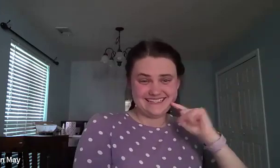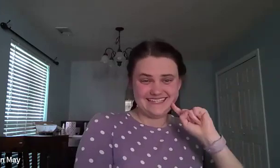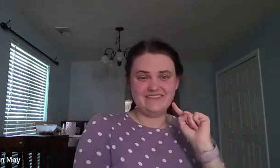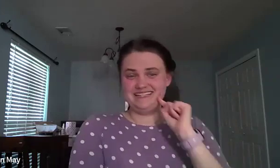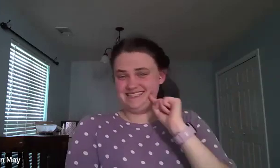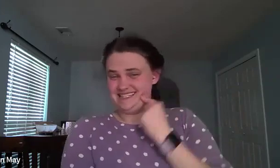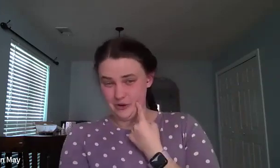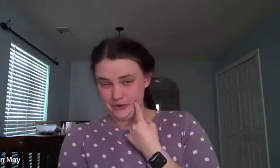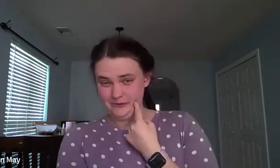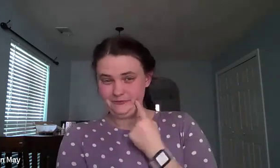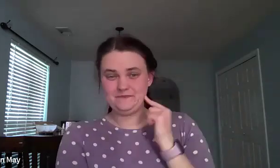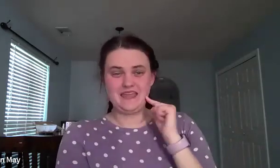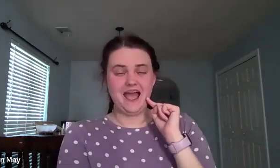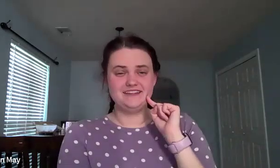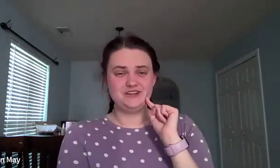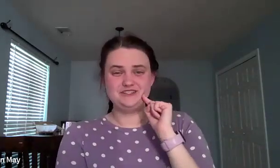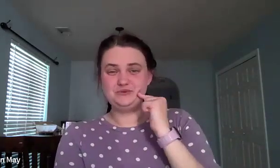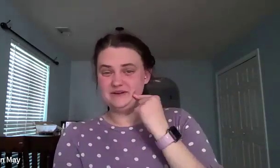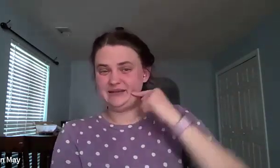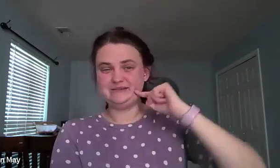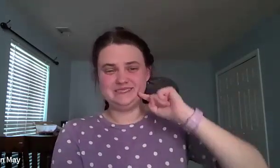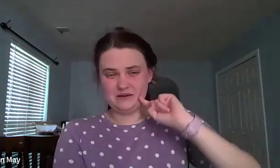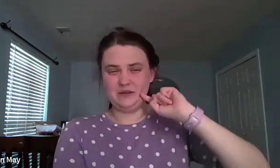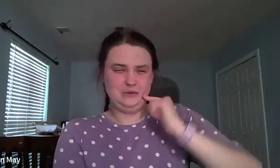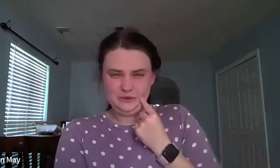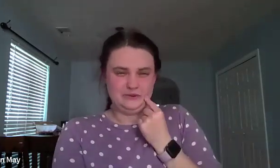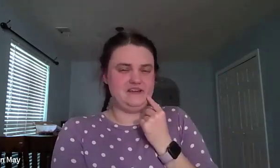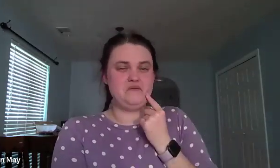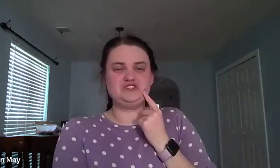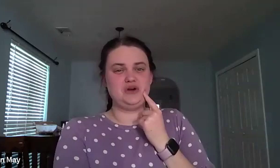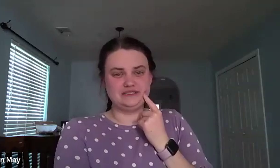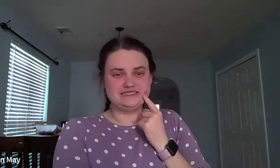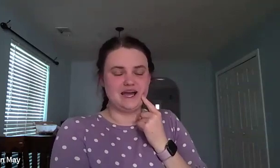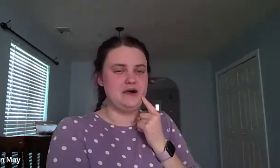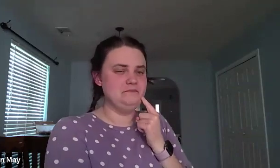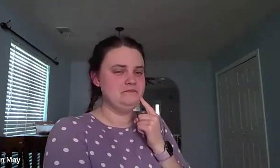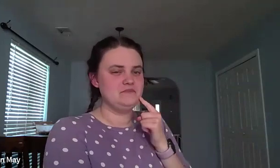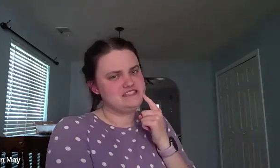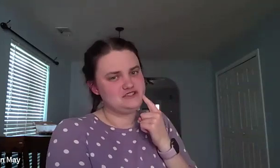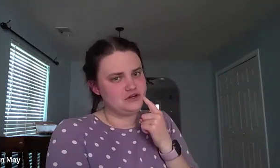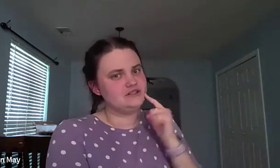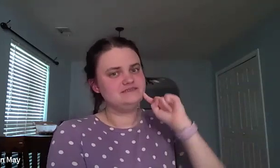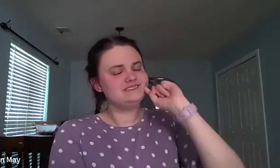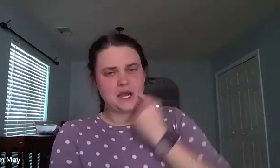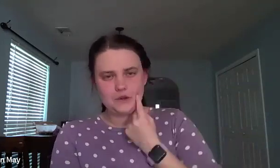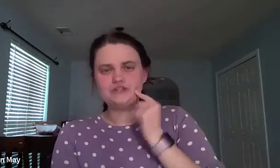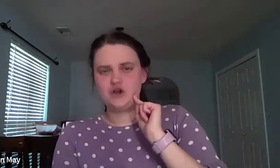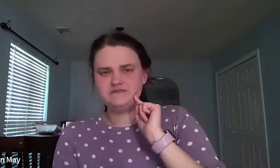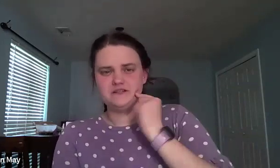candy and then sour. I try to do one like sour, like ooh, like that was tart. It's also tart, sour, tart, very